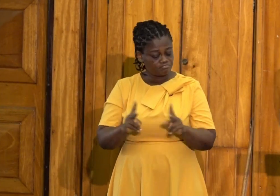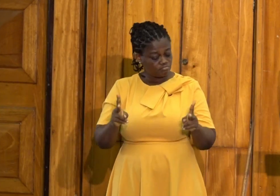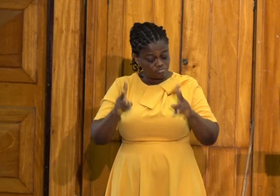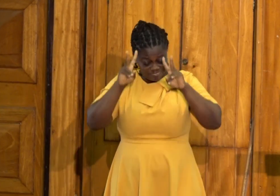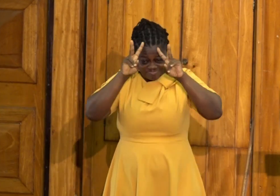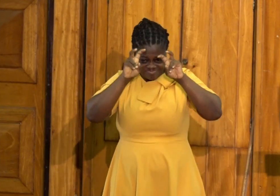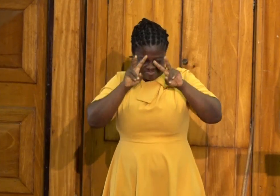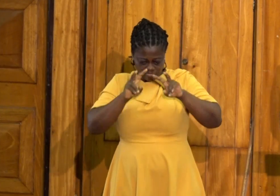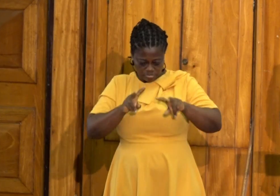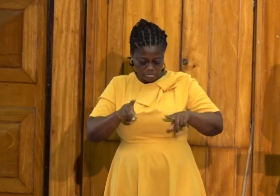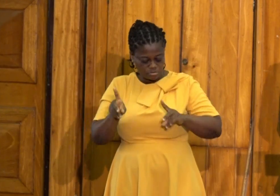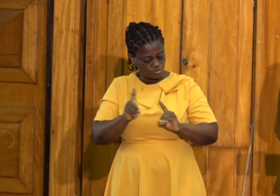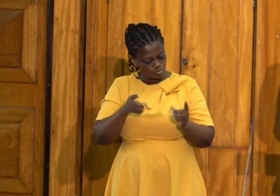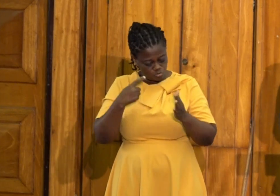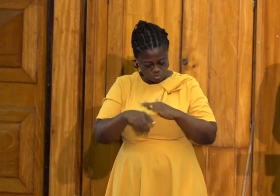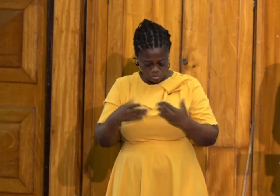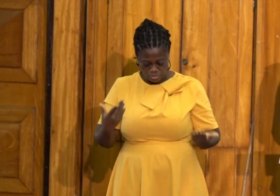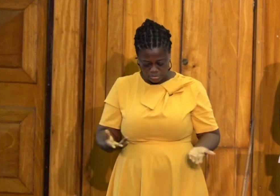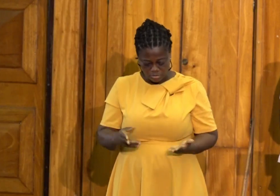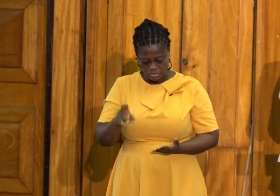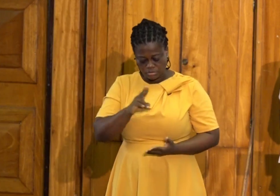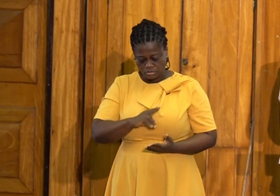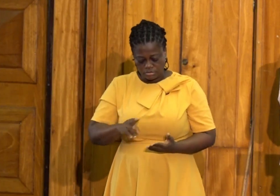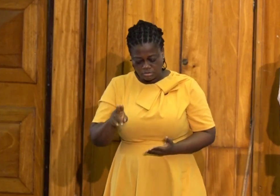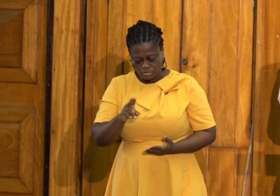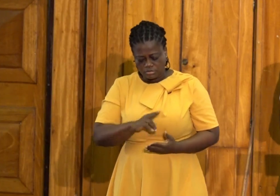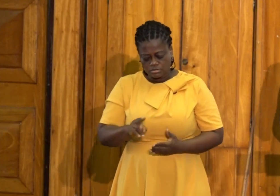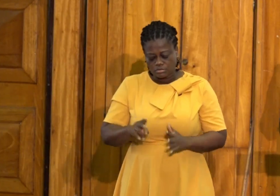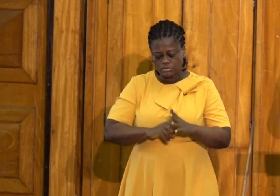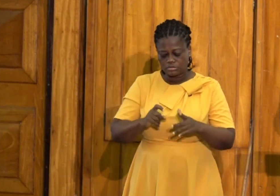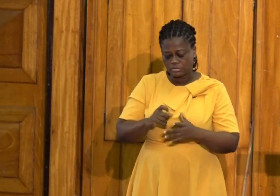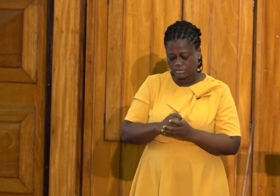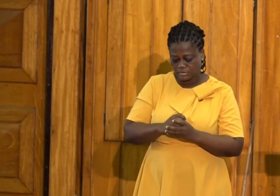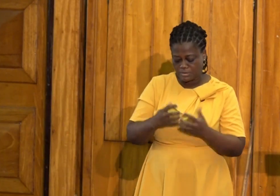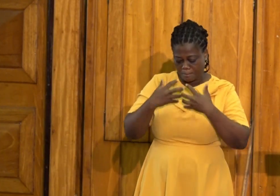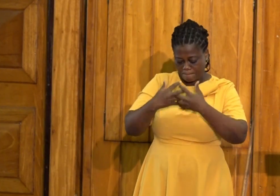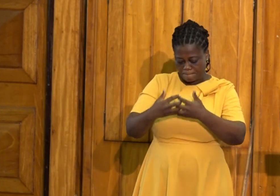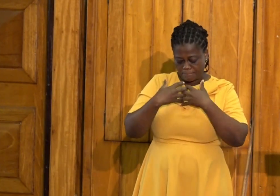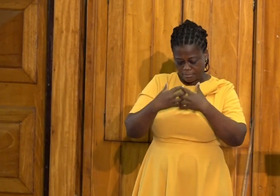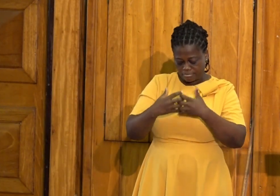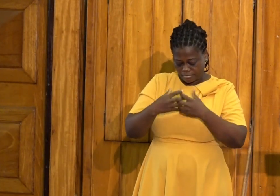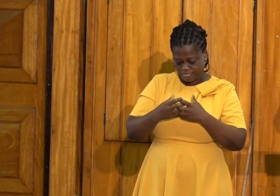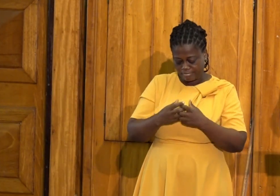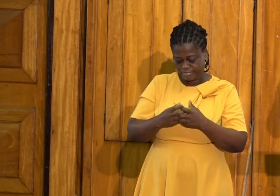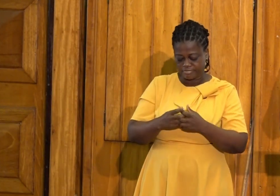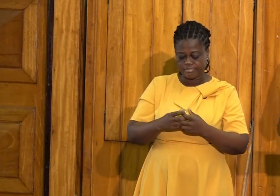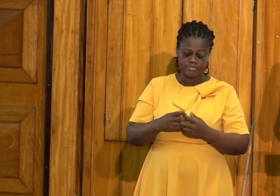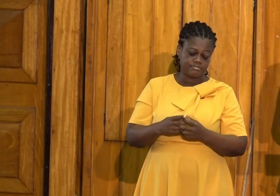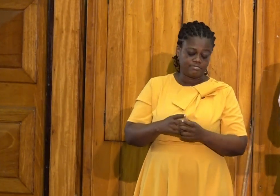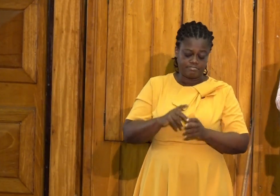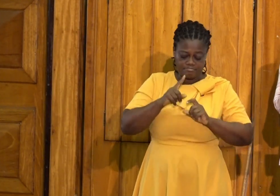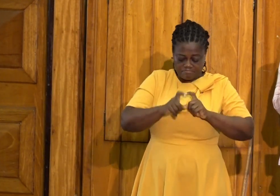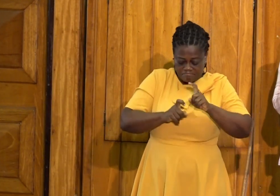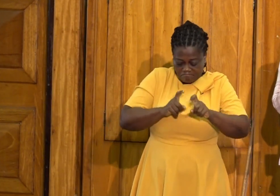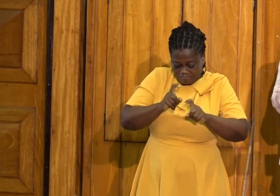with acetic acid and cervicography, while HPV testing is gradually being